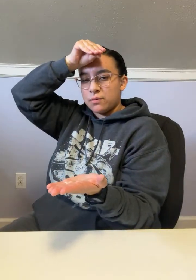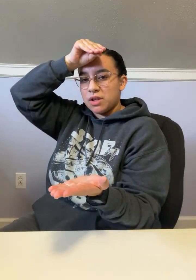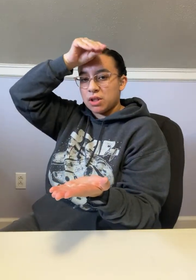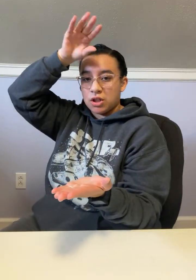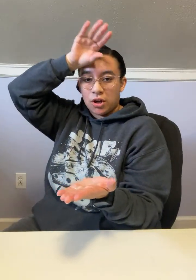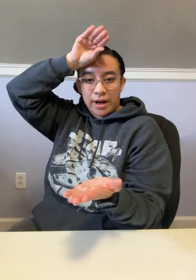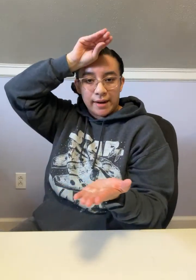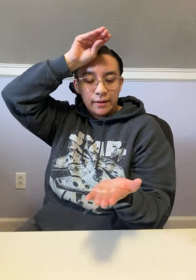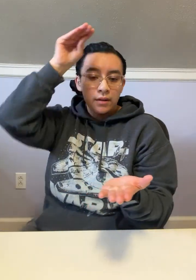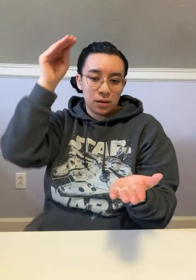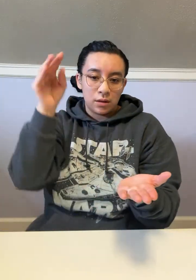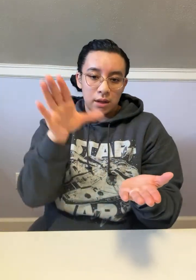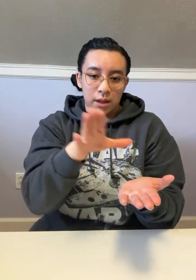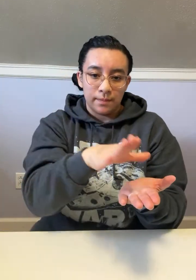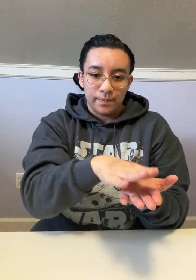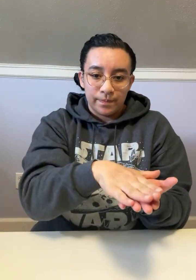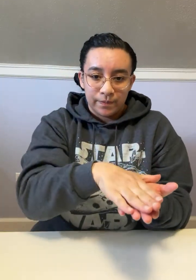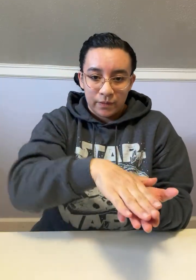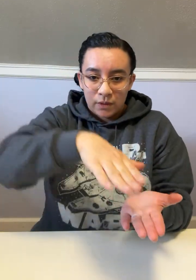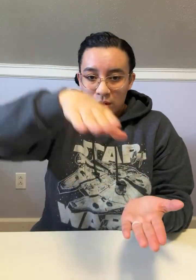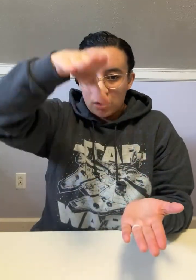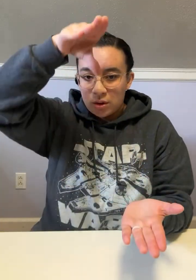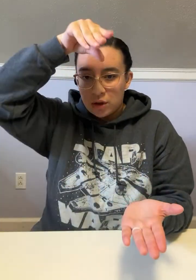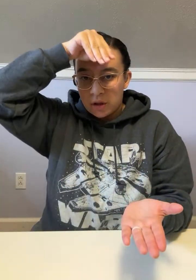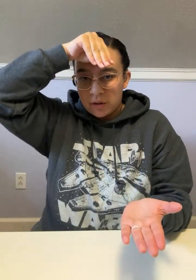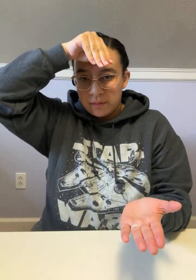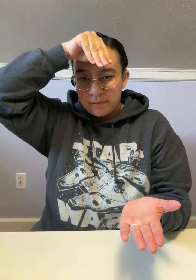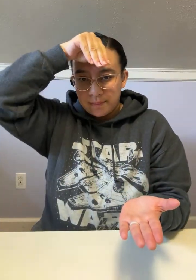information into your head. Okay? Learn.